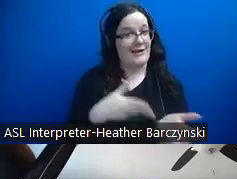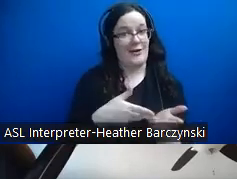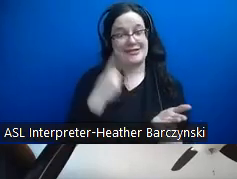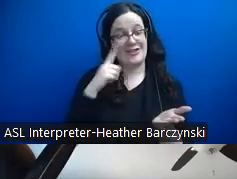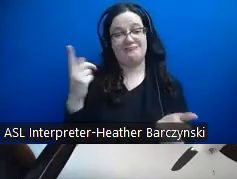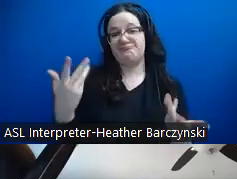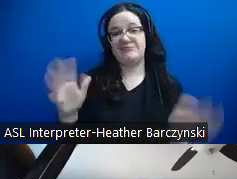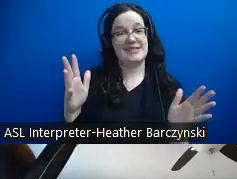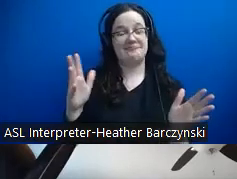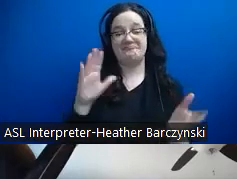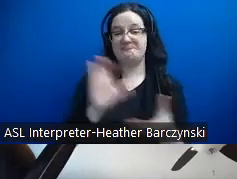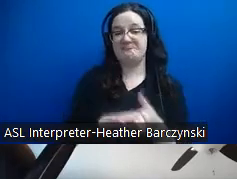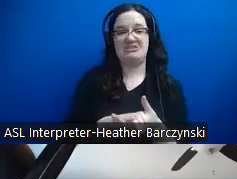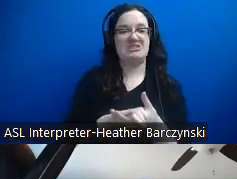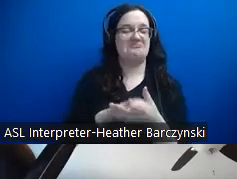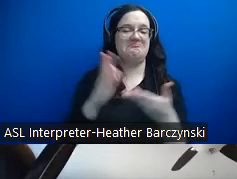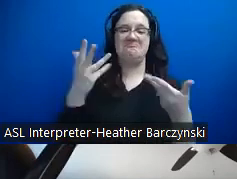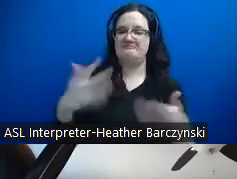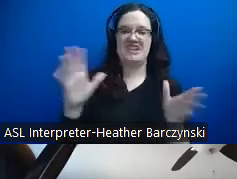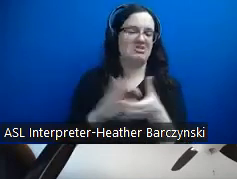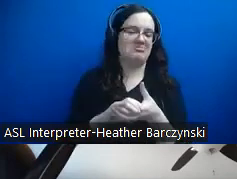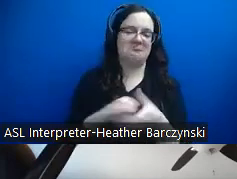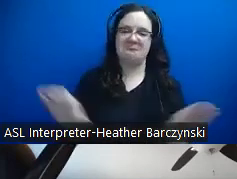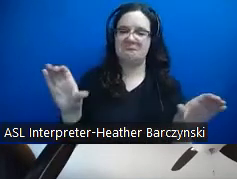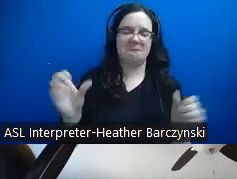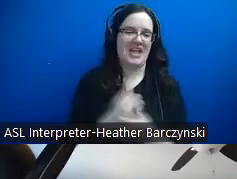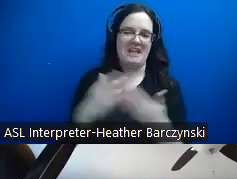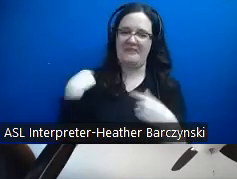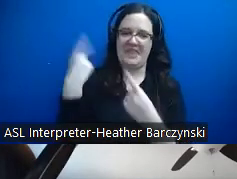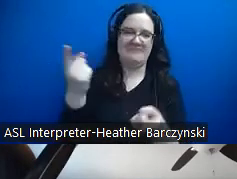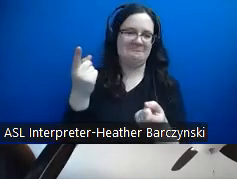that my marriage was over. I thought that everything we worked for, everything was done.